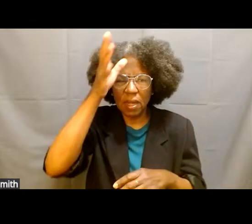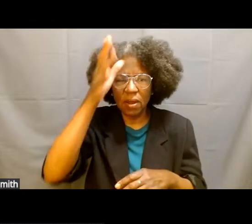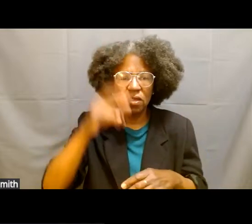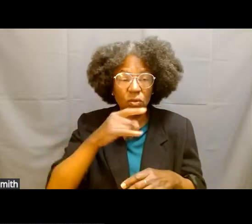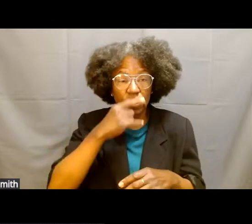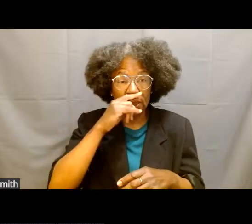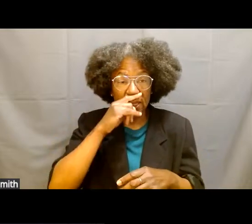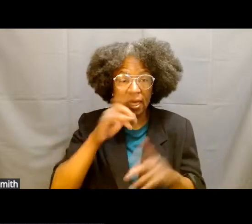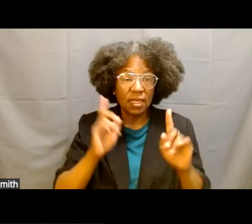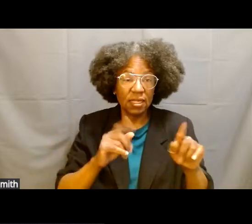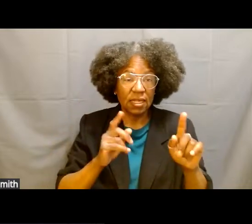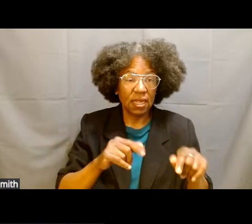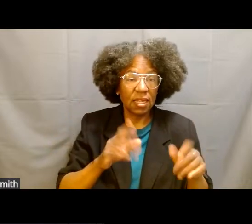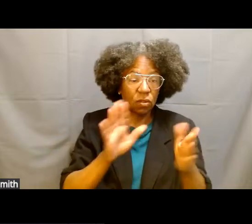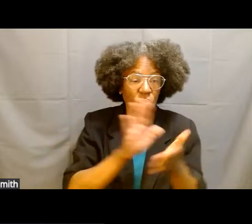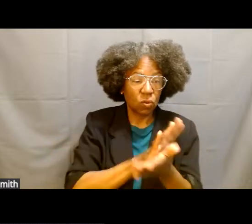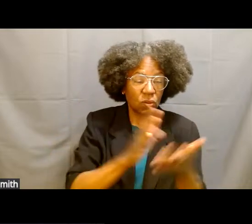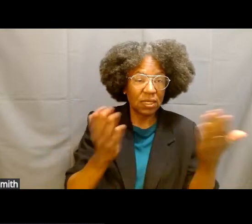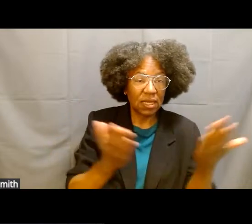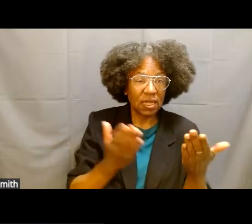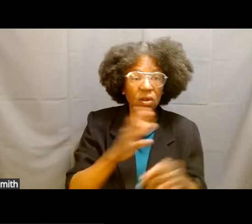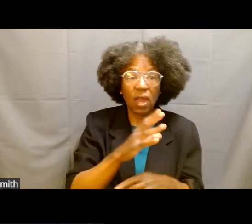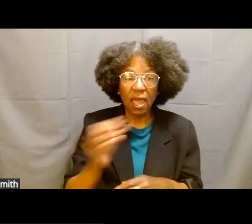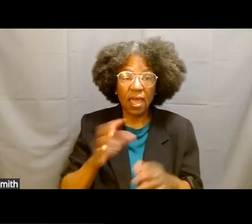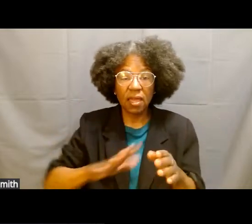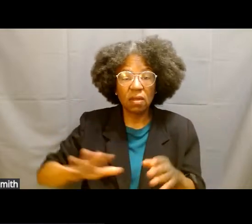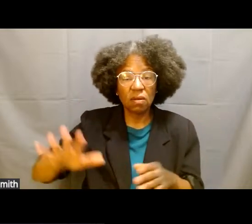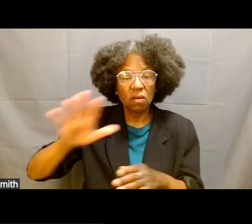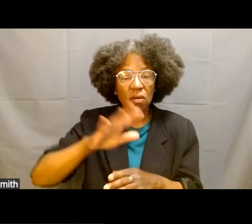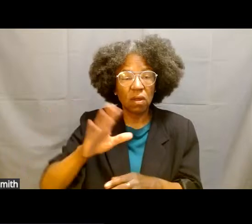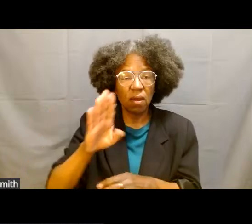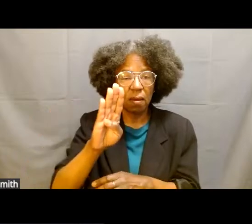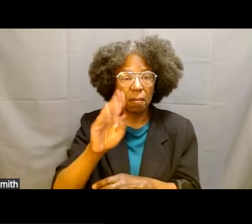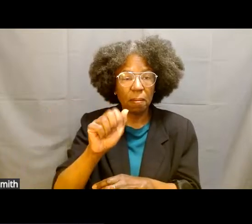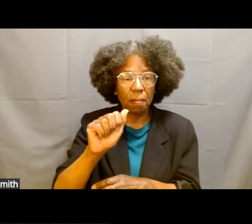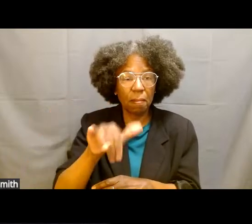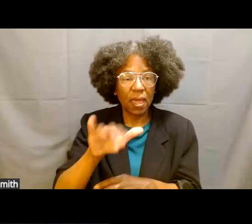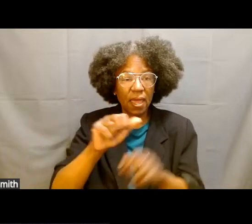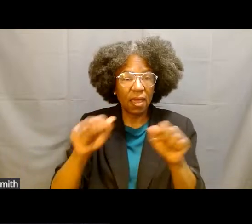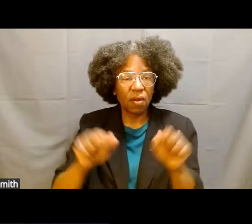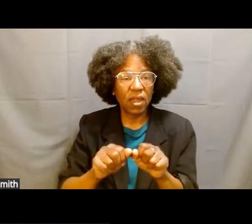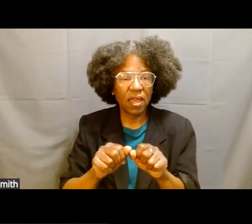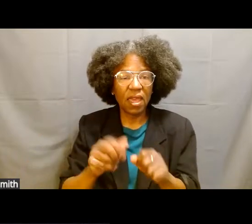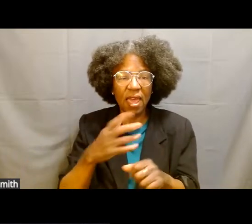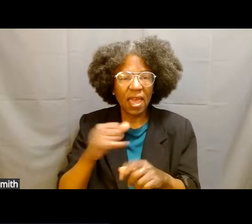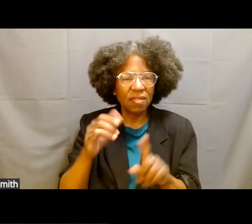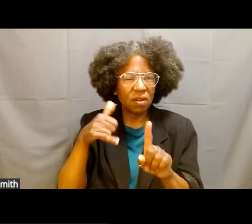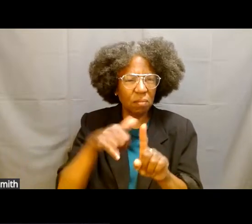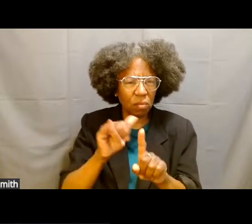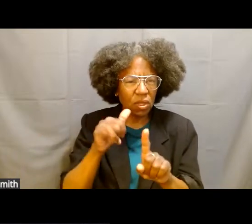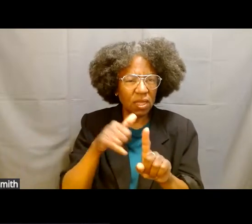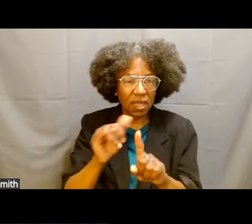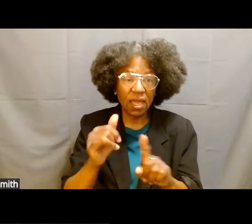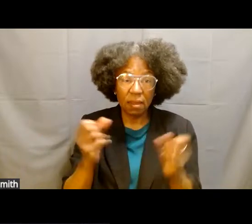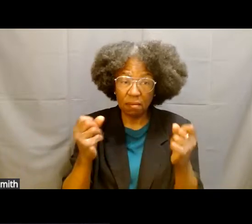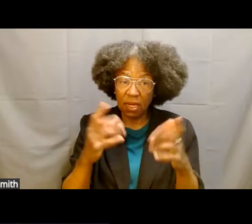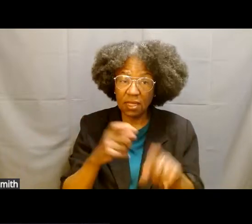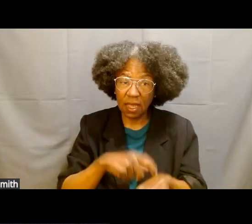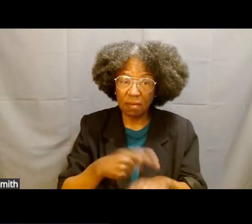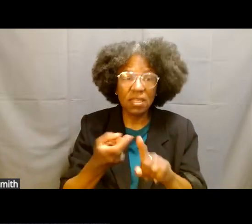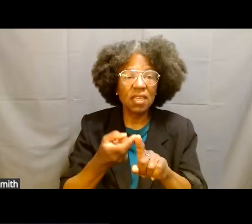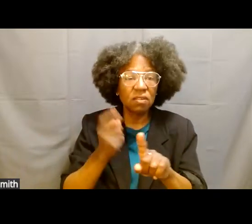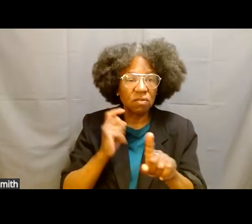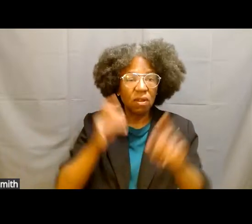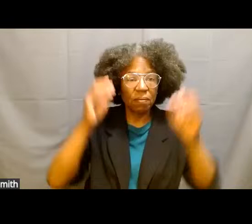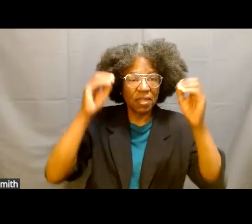around the Bay Area, and they're getting bullied. And this bullying often originates from their teachers, and there's nothing they can do